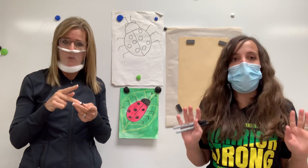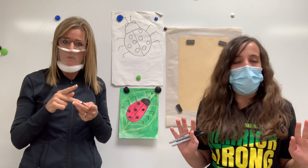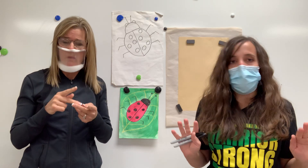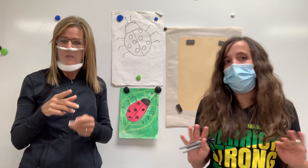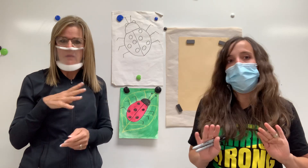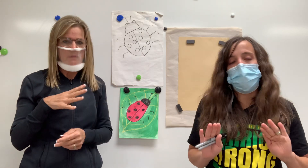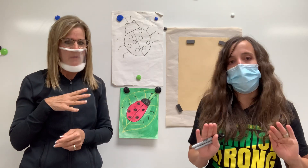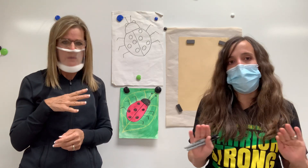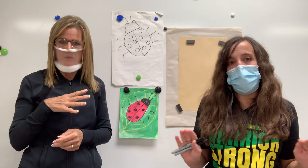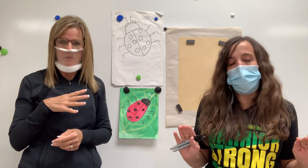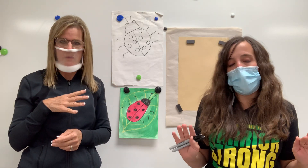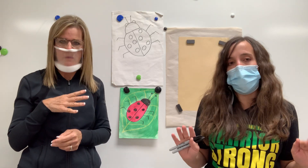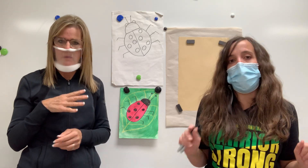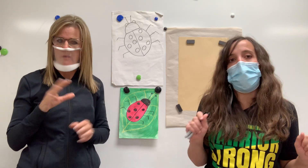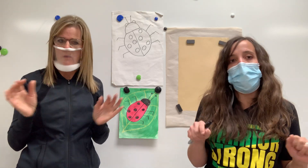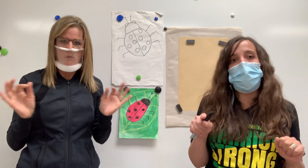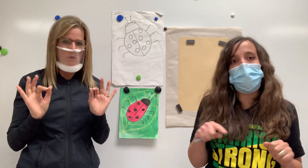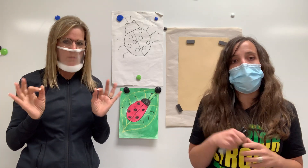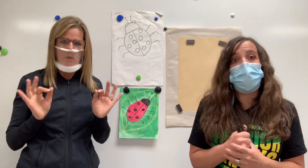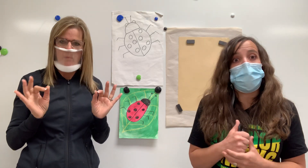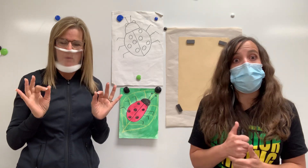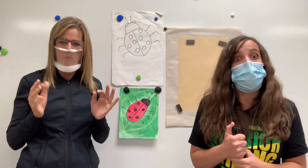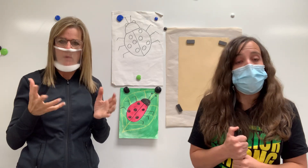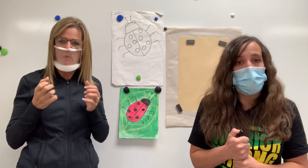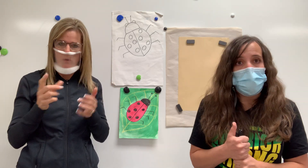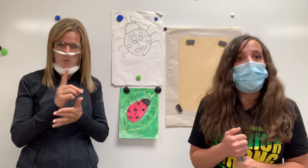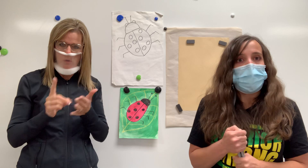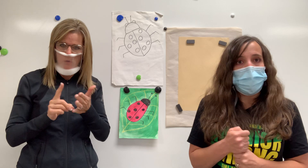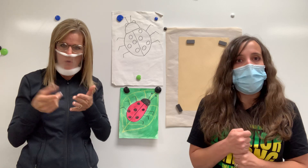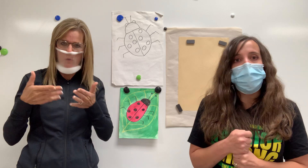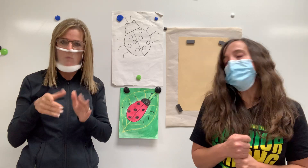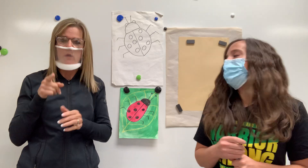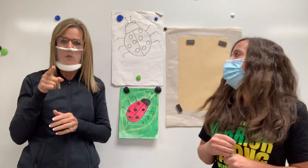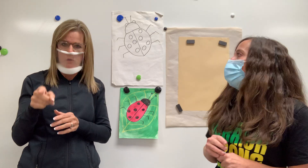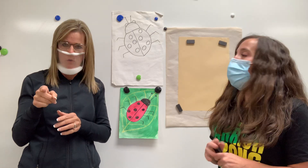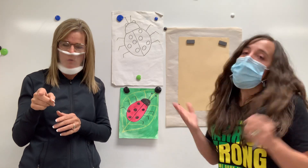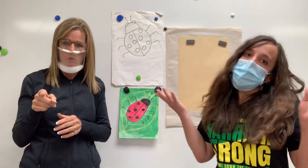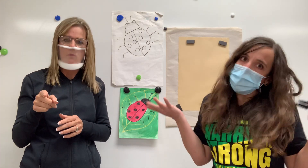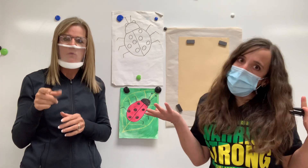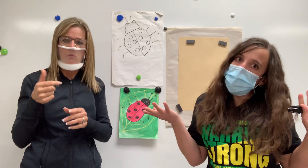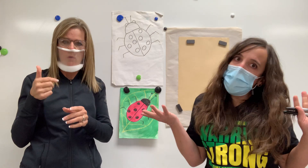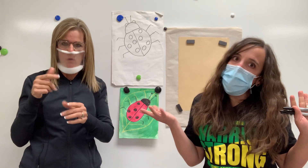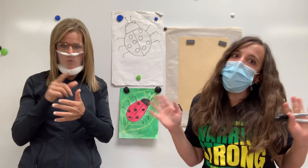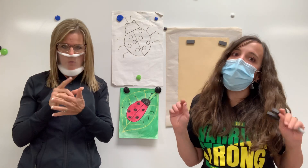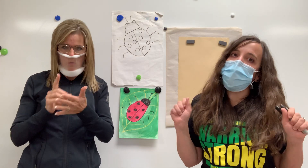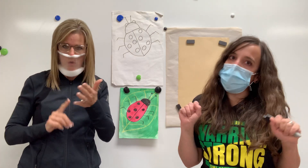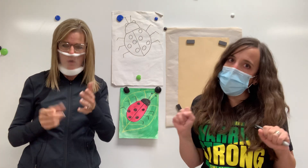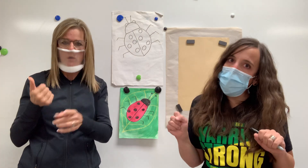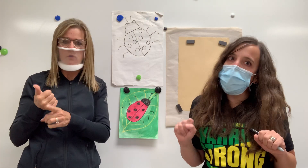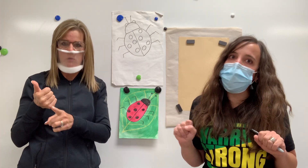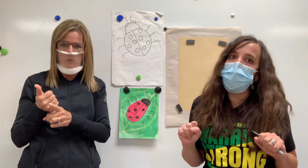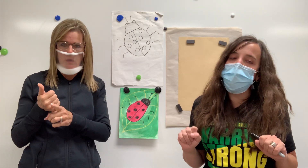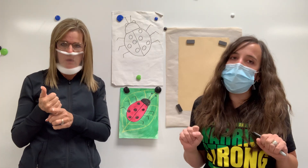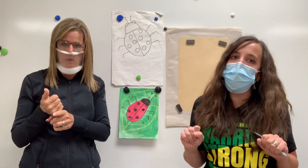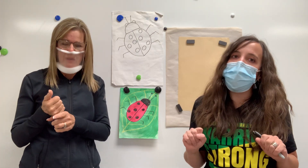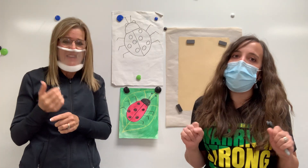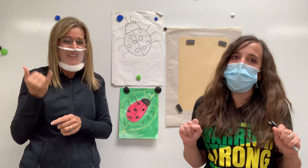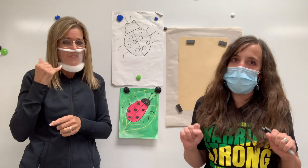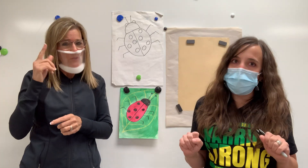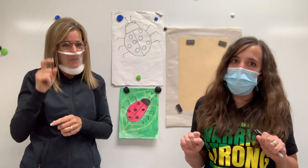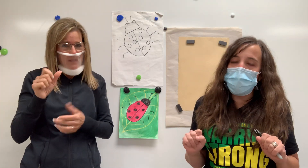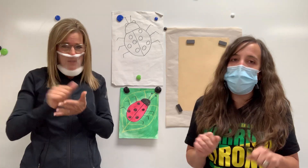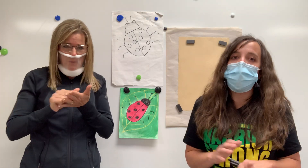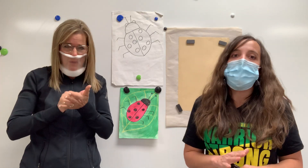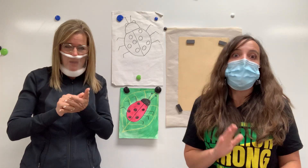That's fine, no problem. I want you to draw the way you draw, okay? So that's my challenge. If you need to erase the first couple